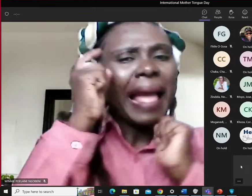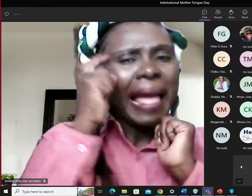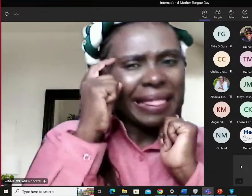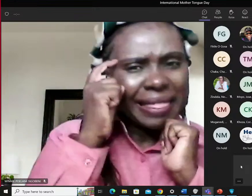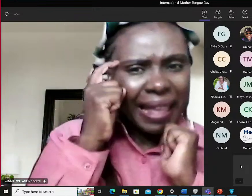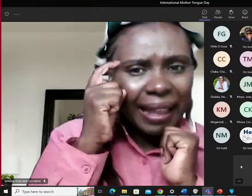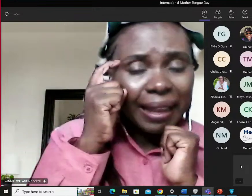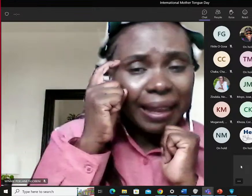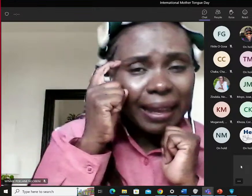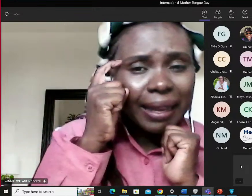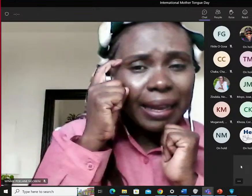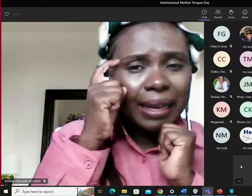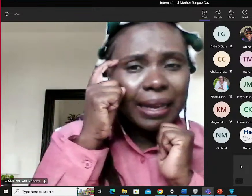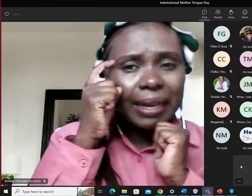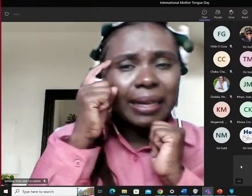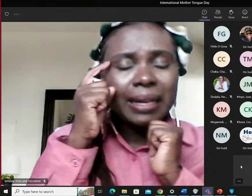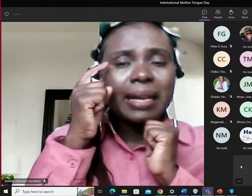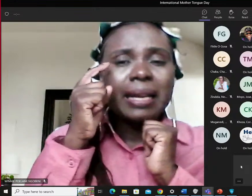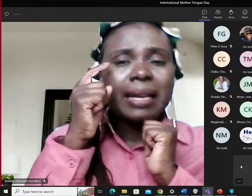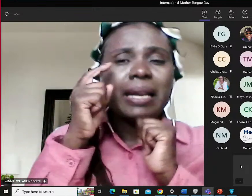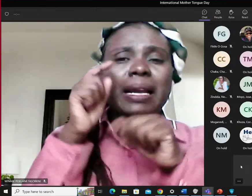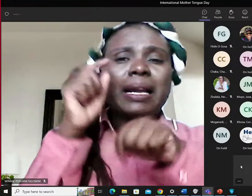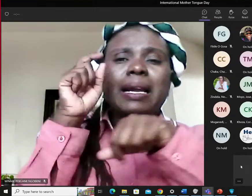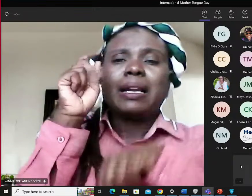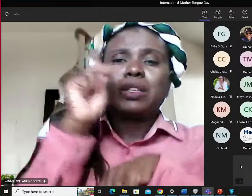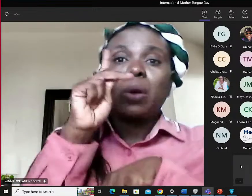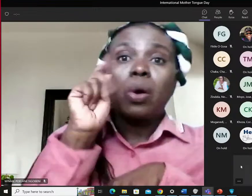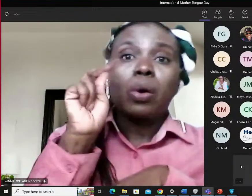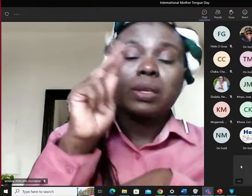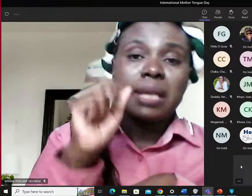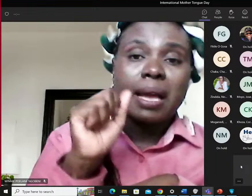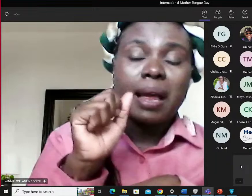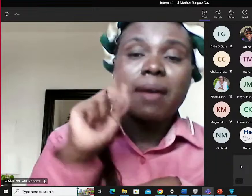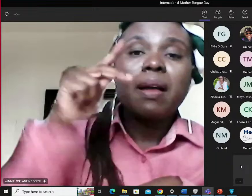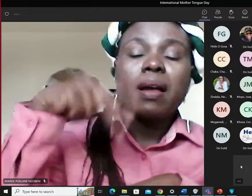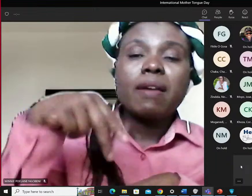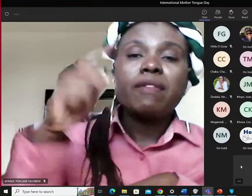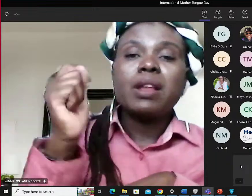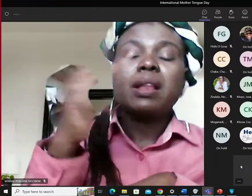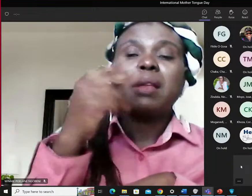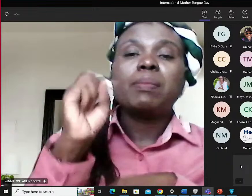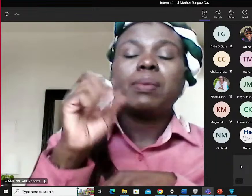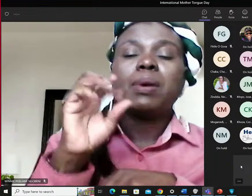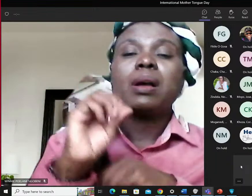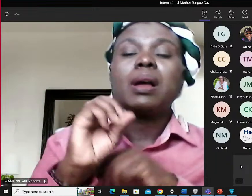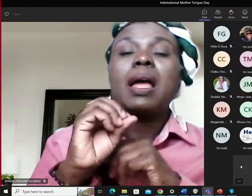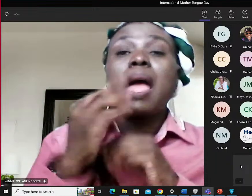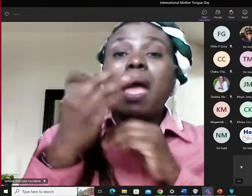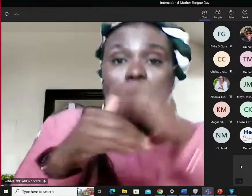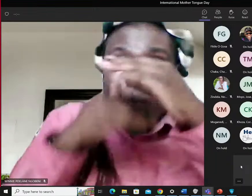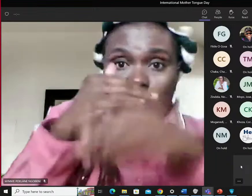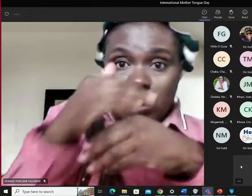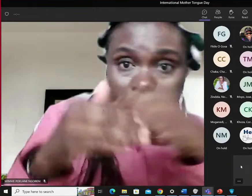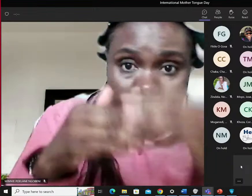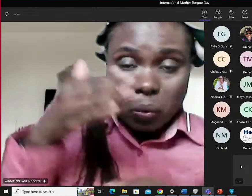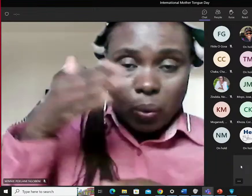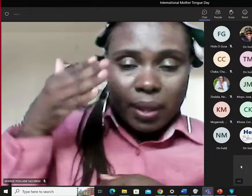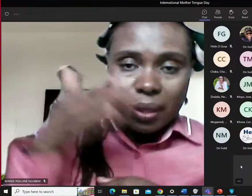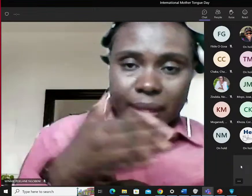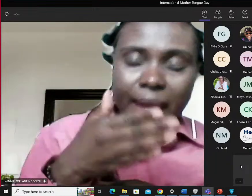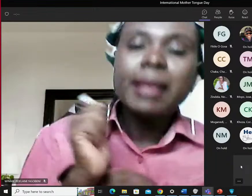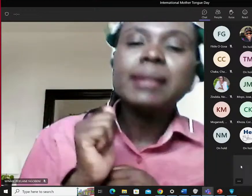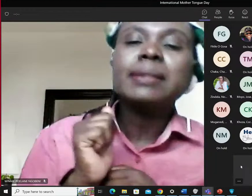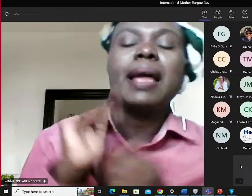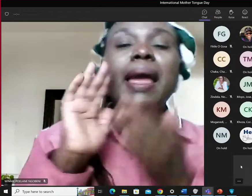Dr. Philip Ntlantla is still continuing. And also the College of Education,